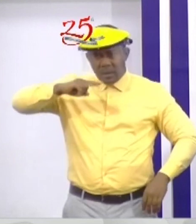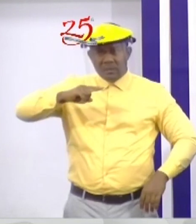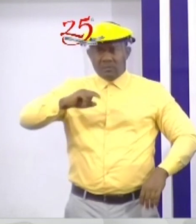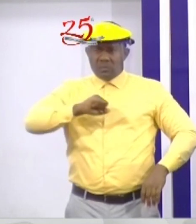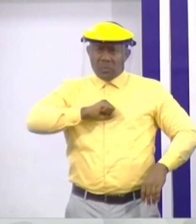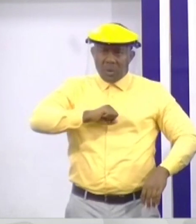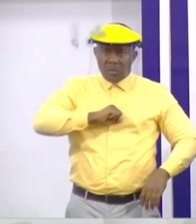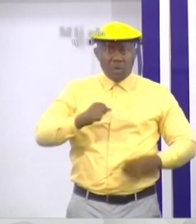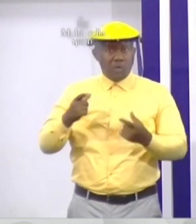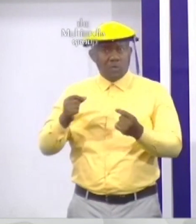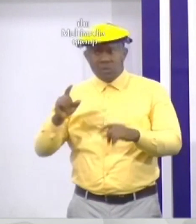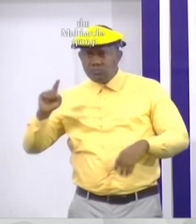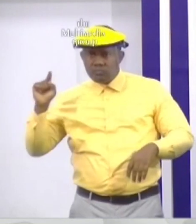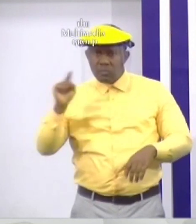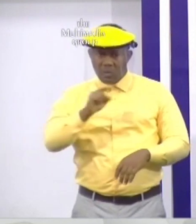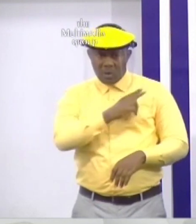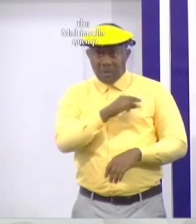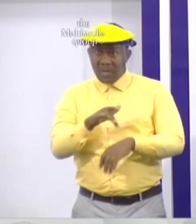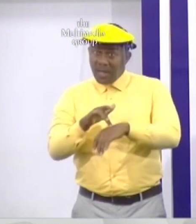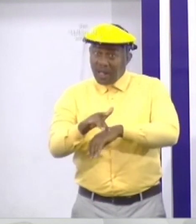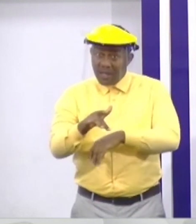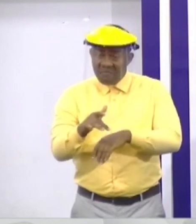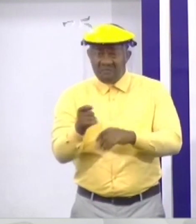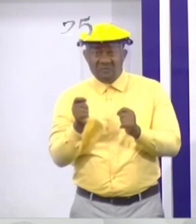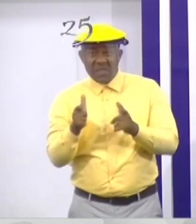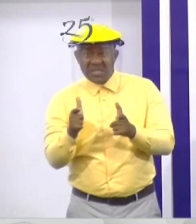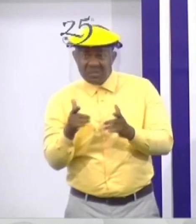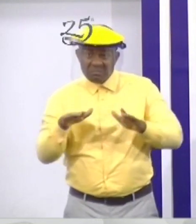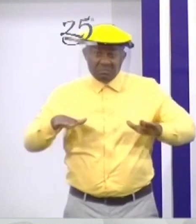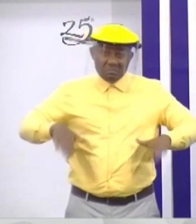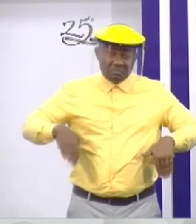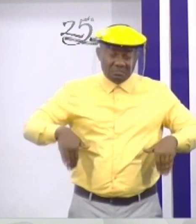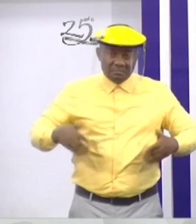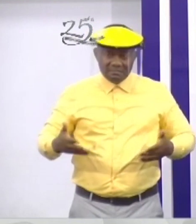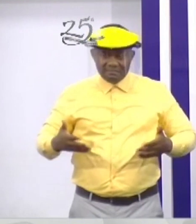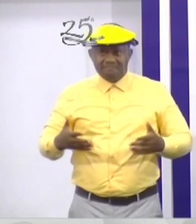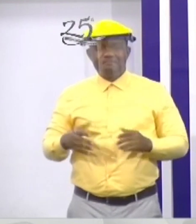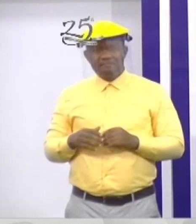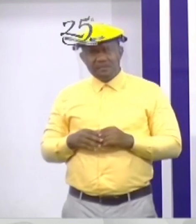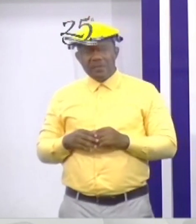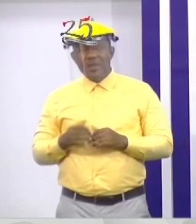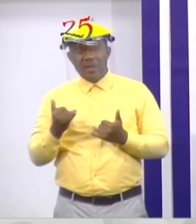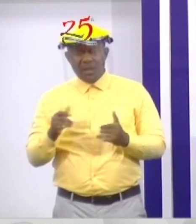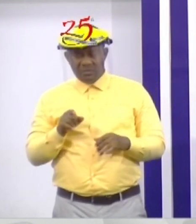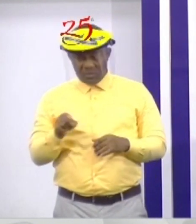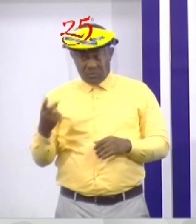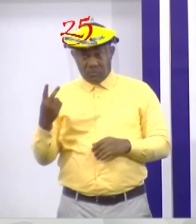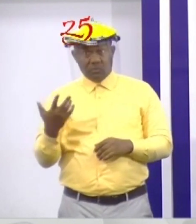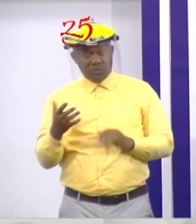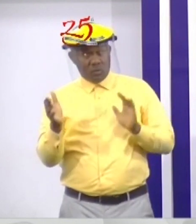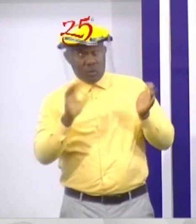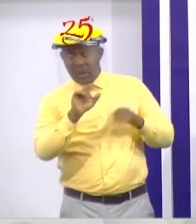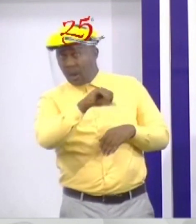the condition when they have it. Putting it all together and comparing to what is happening in other